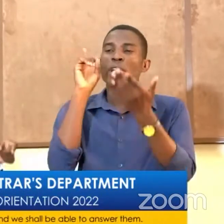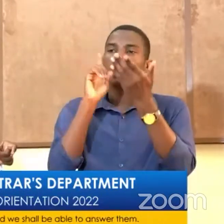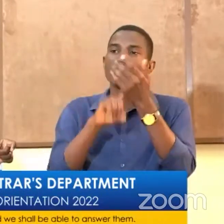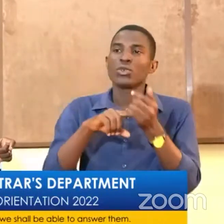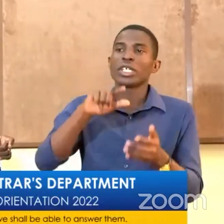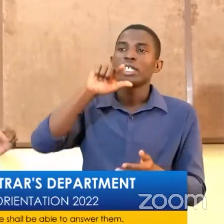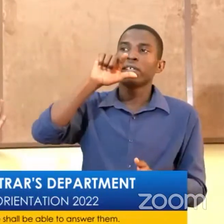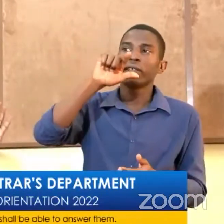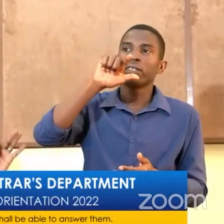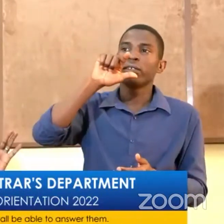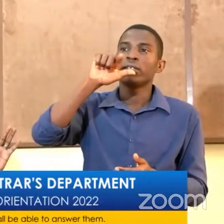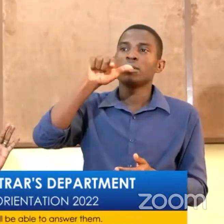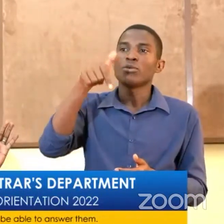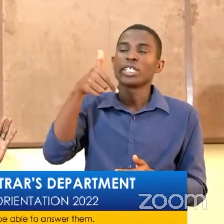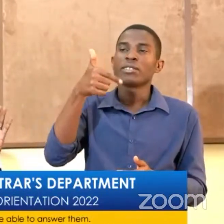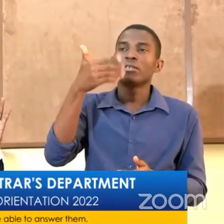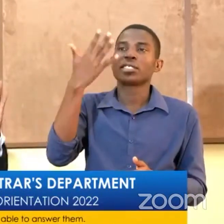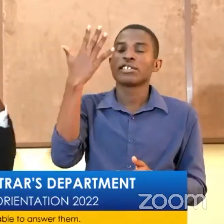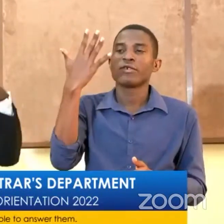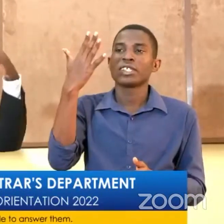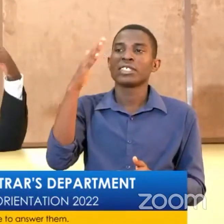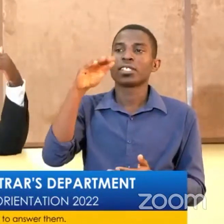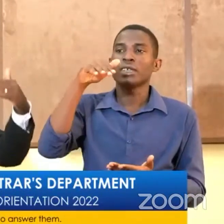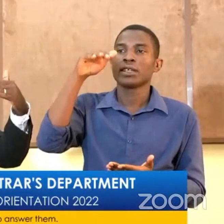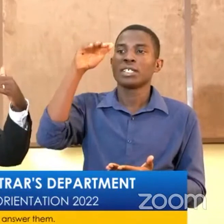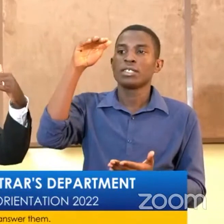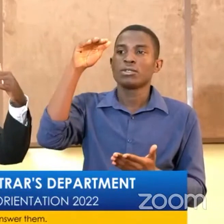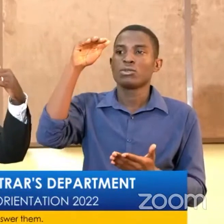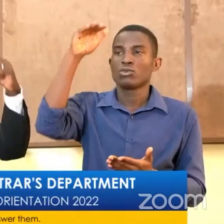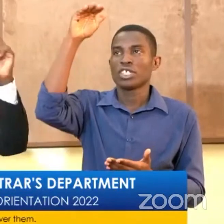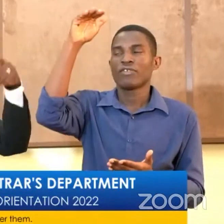70 plus 75,